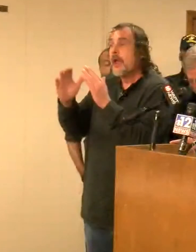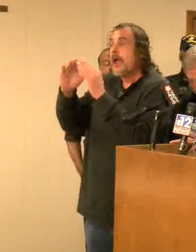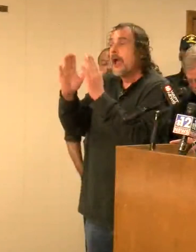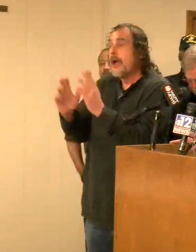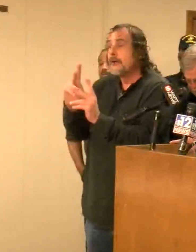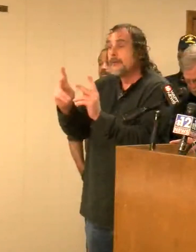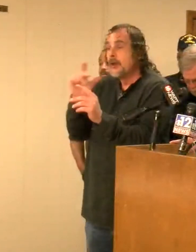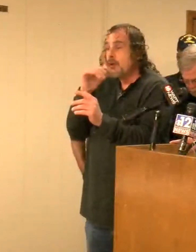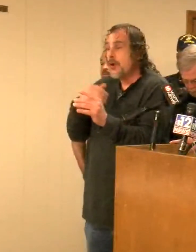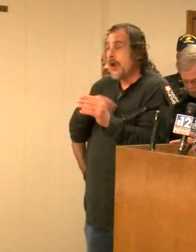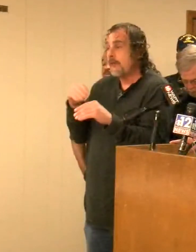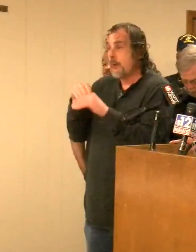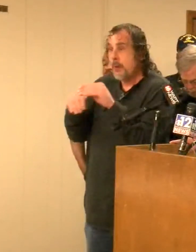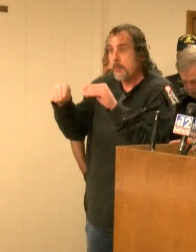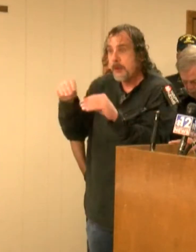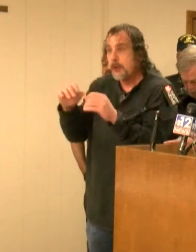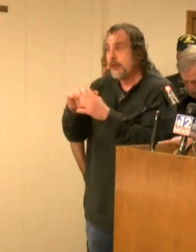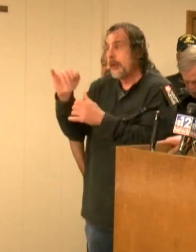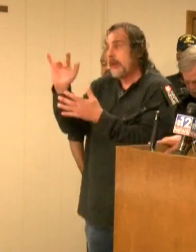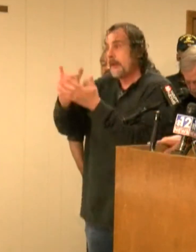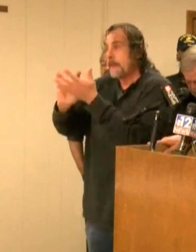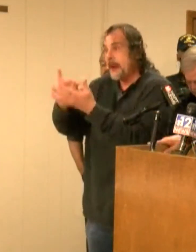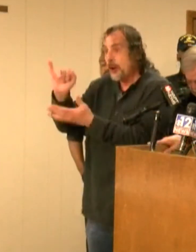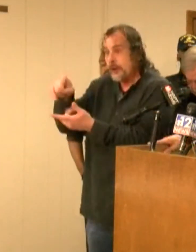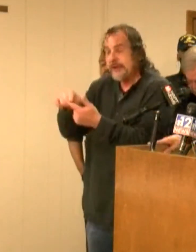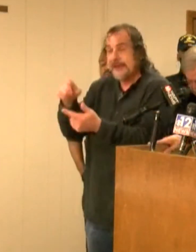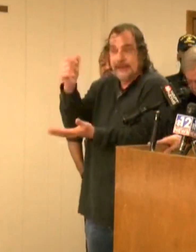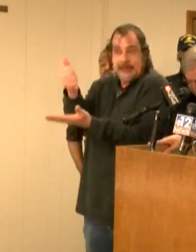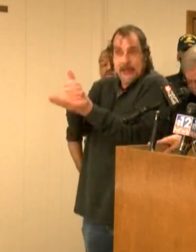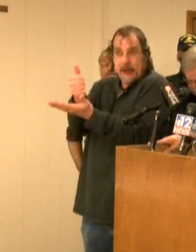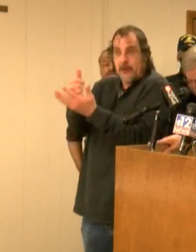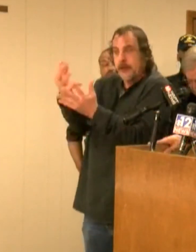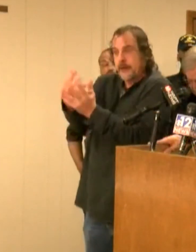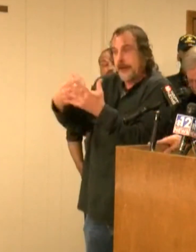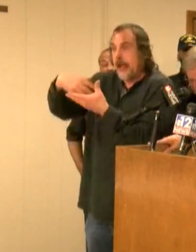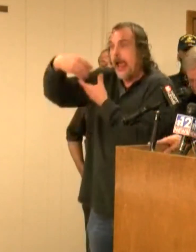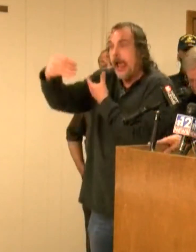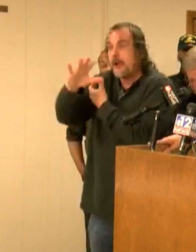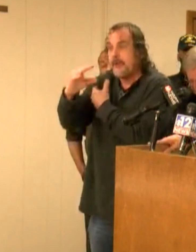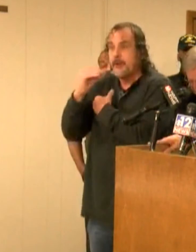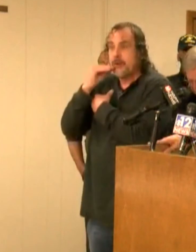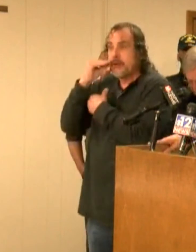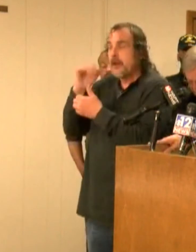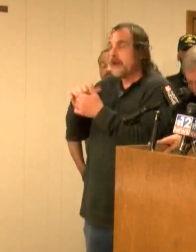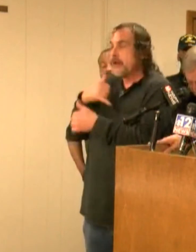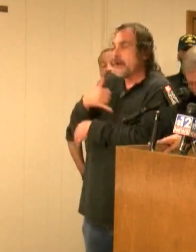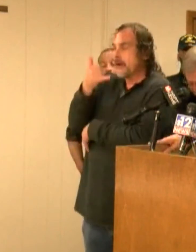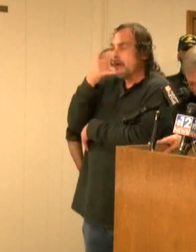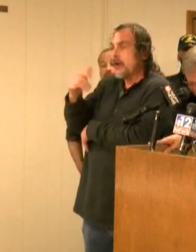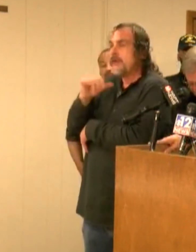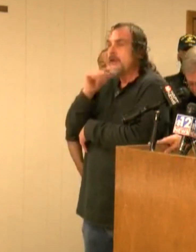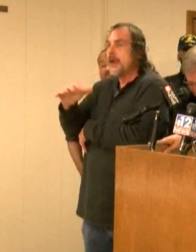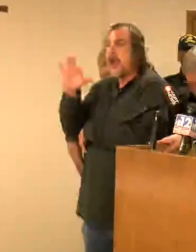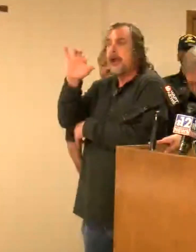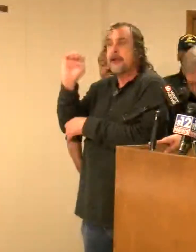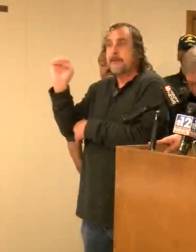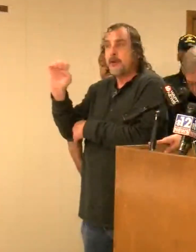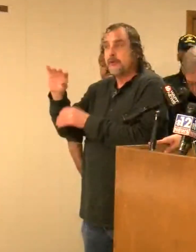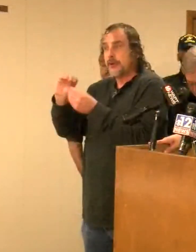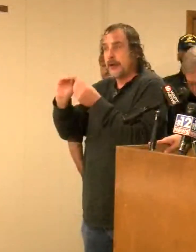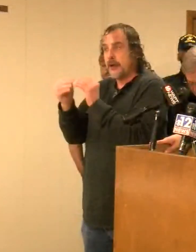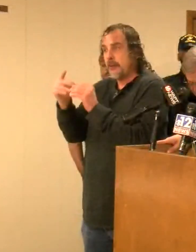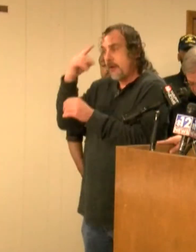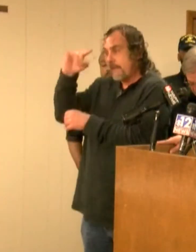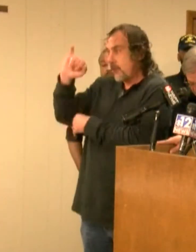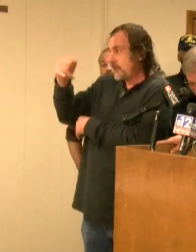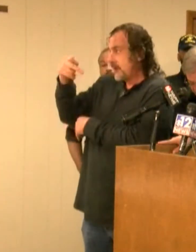medical or mobility issues needing assistance for getting out of their homes can call the non-emergency number for